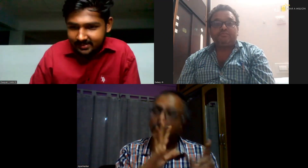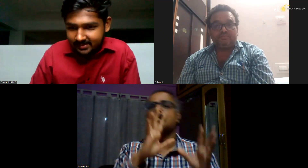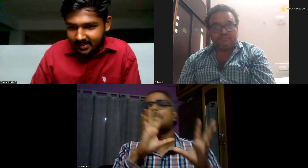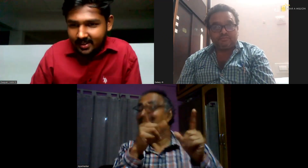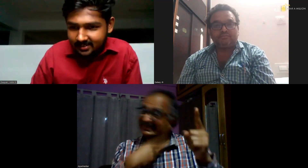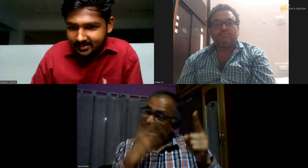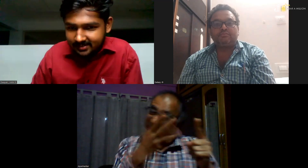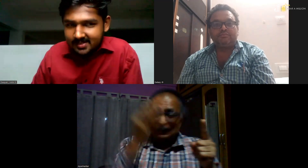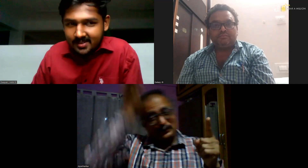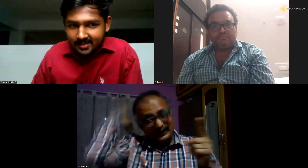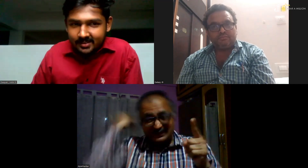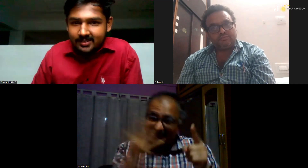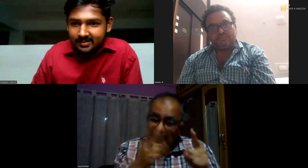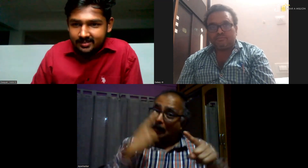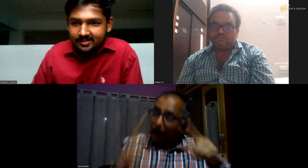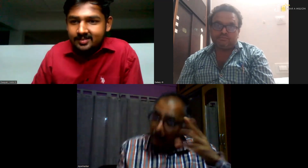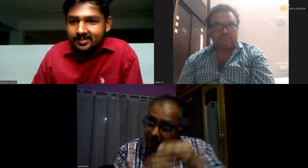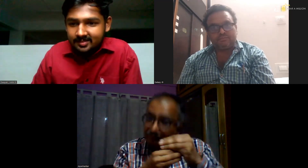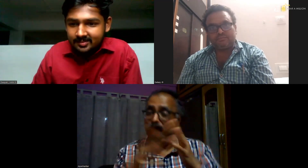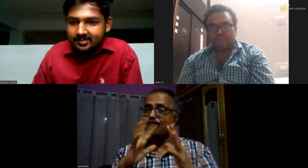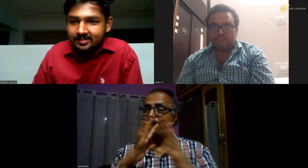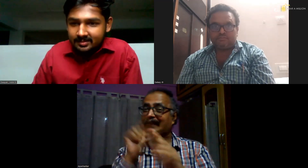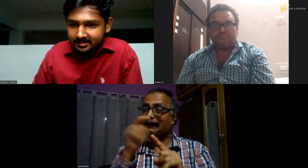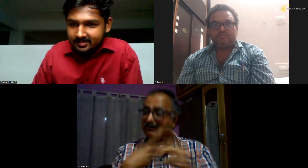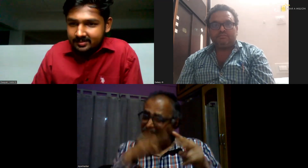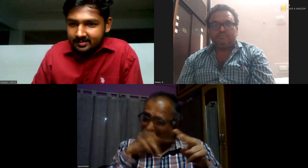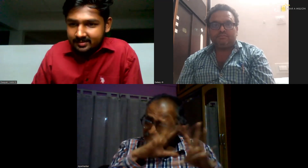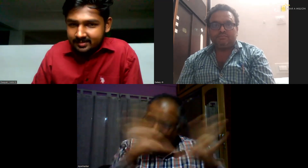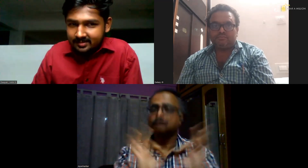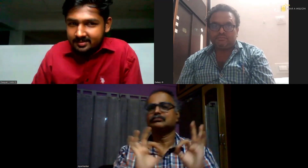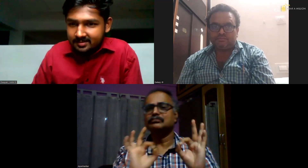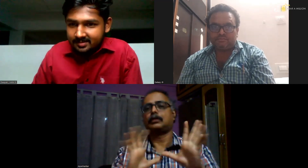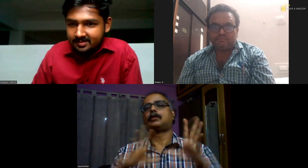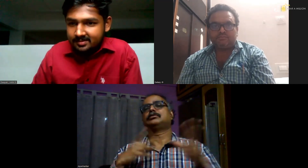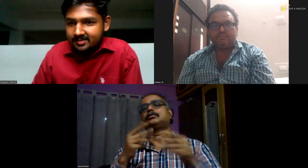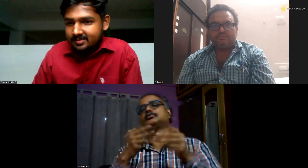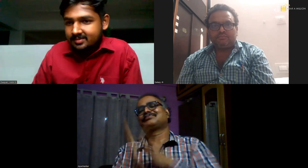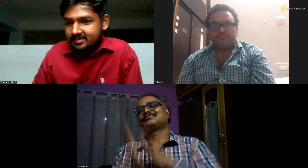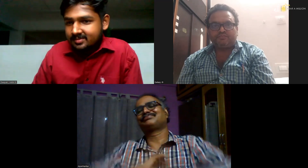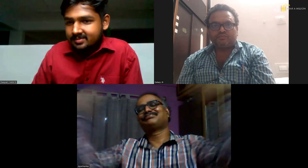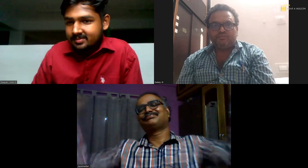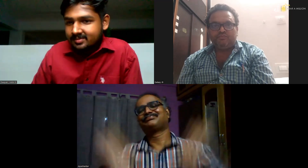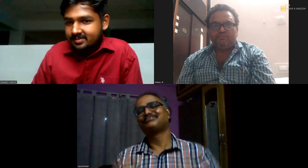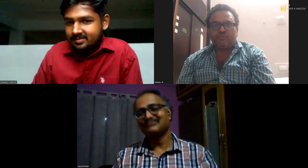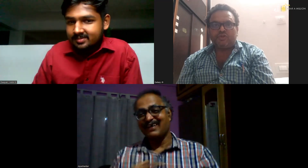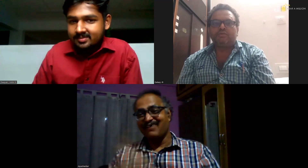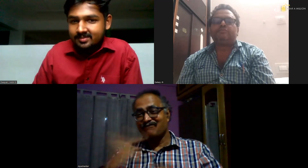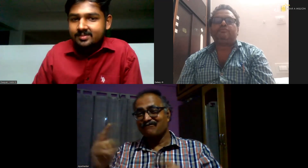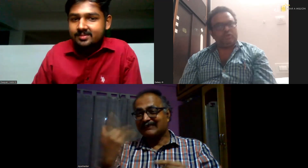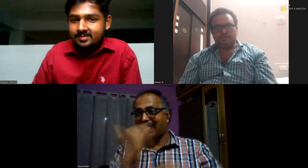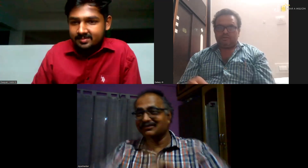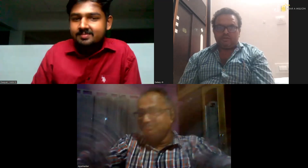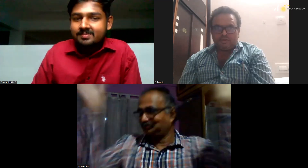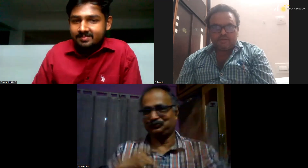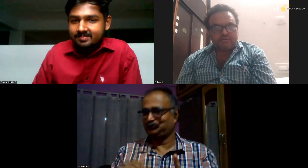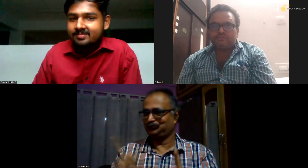you know, from the other things, you know, you can get the informations and from the websites and other things, I